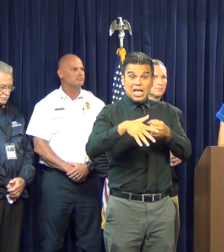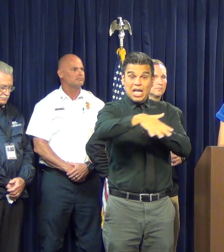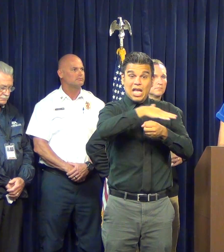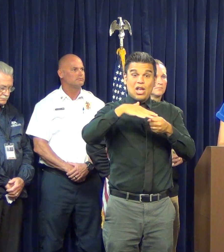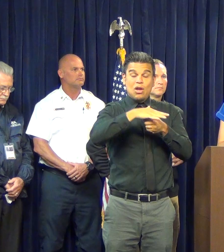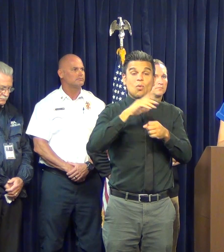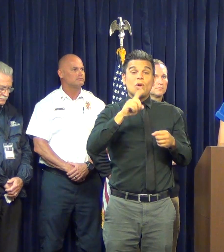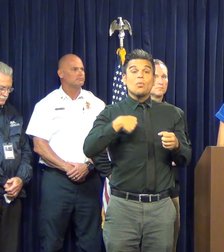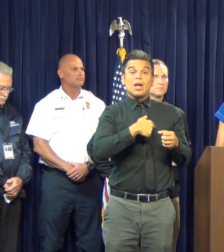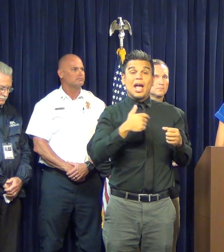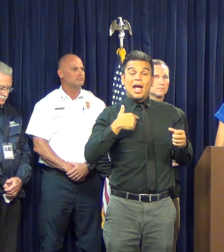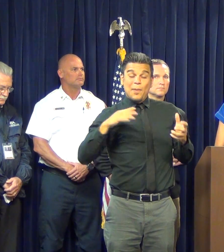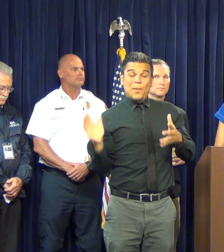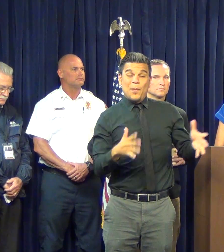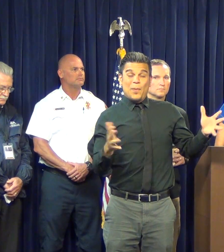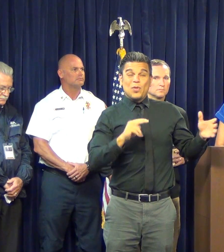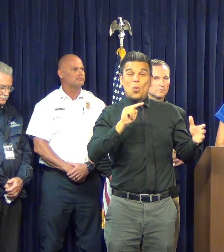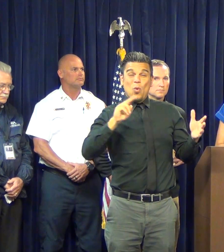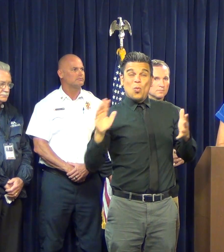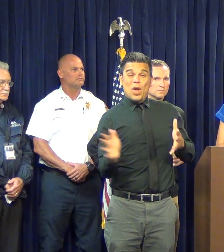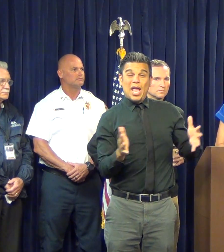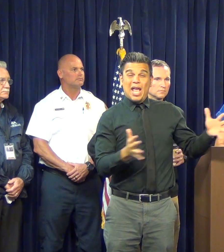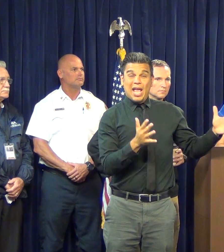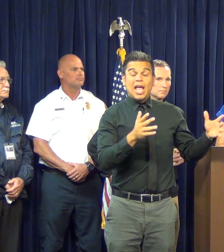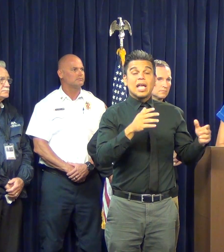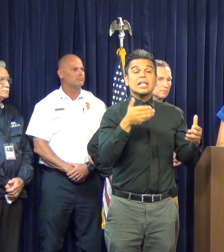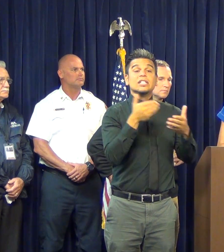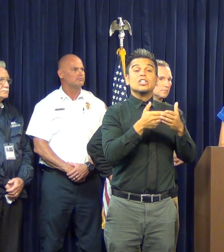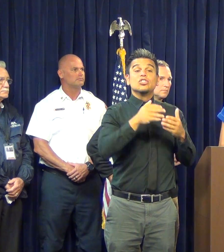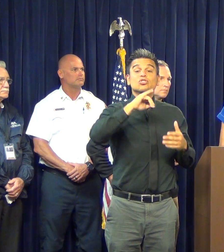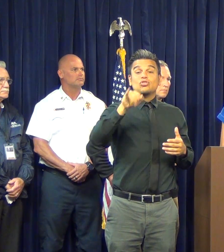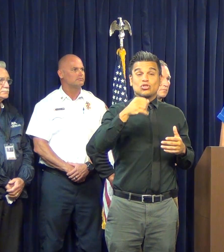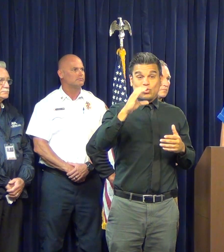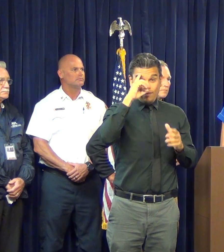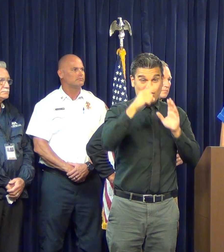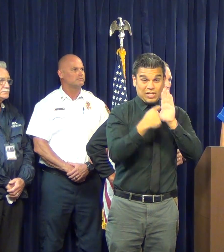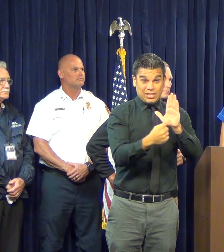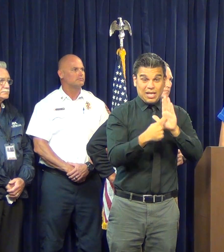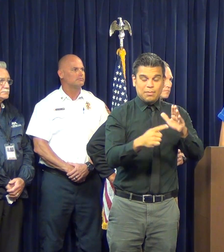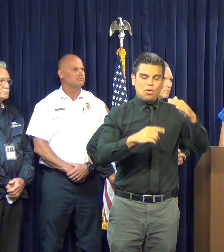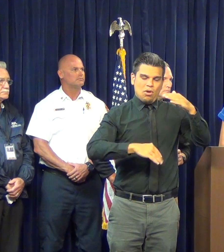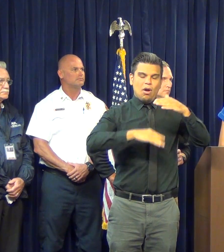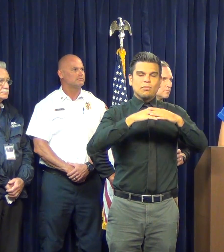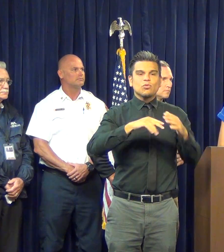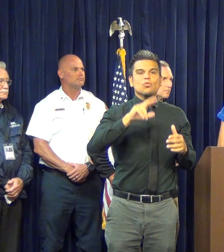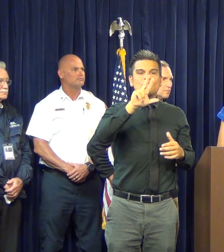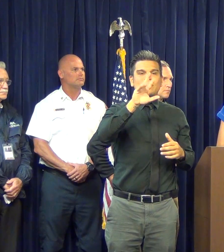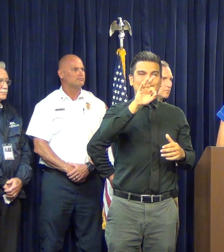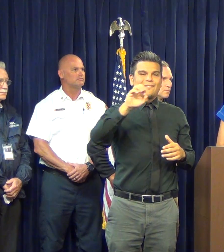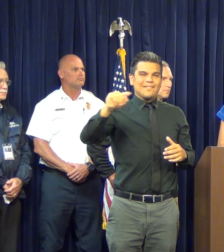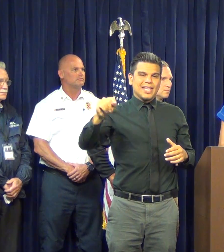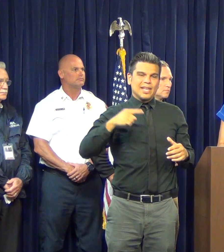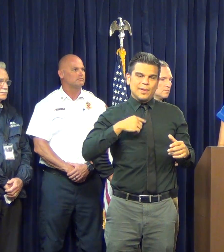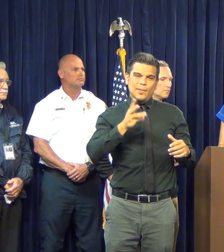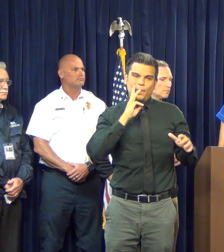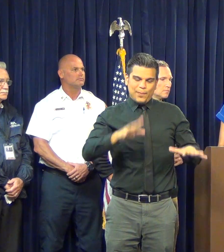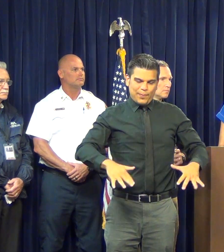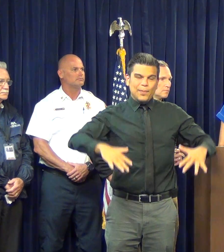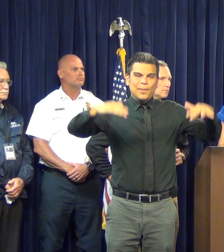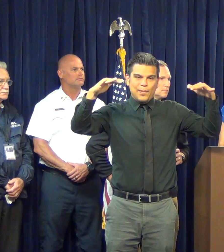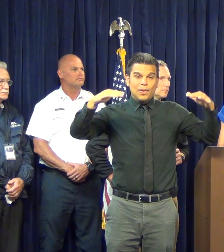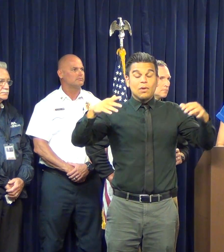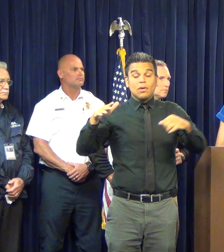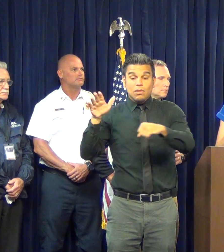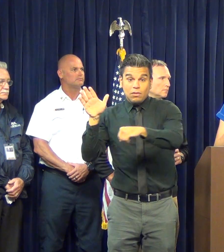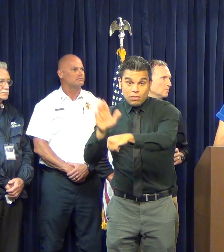northerly wind push in the Ortega Basin as well as Julington Creek of up to 3 feet of inundation as well. Now, I do want to